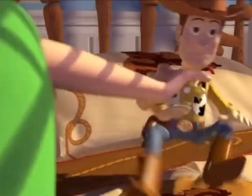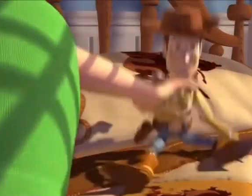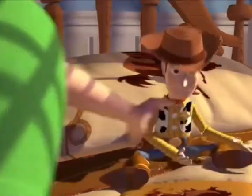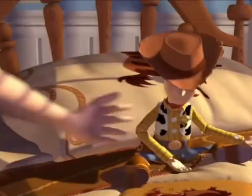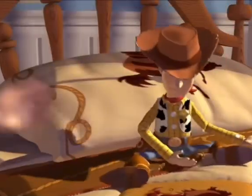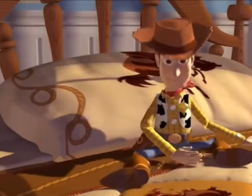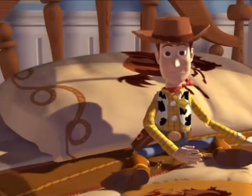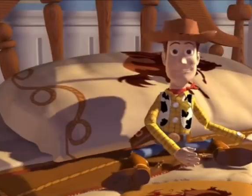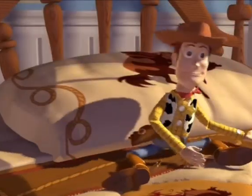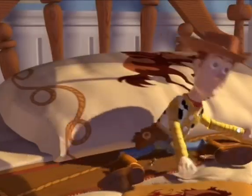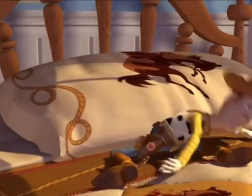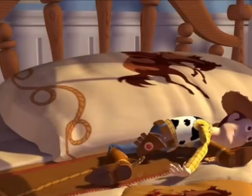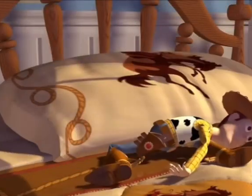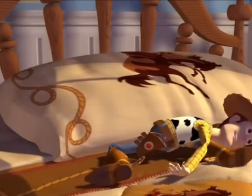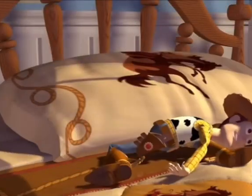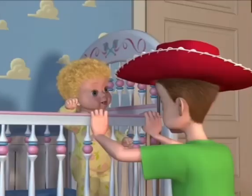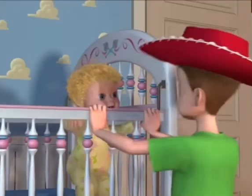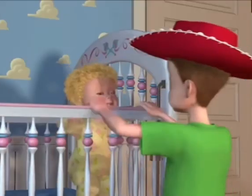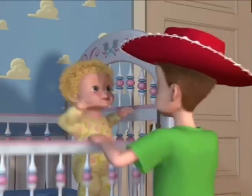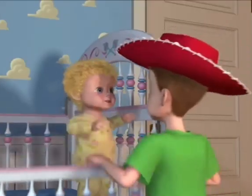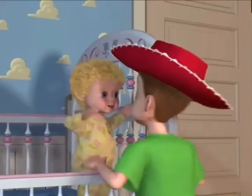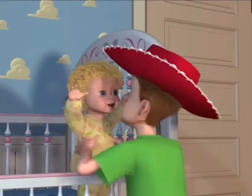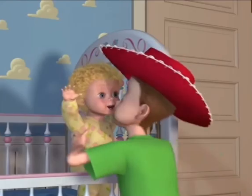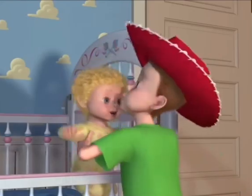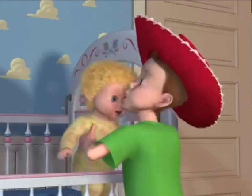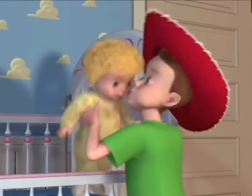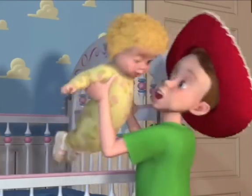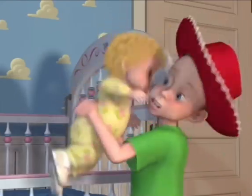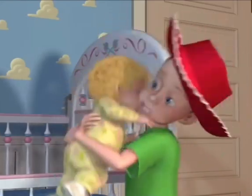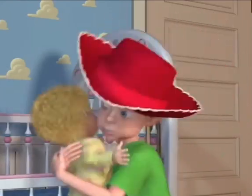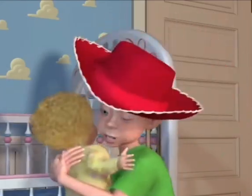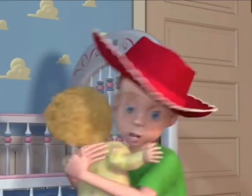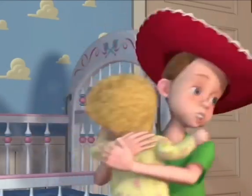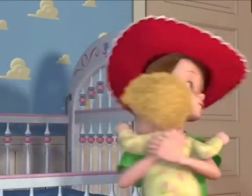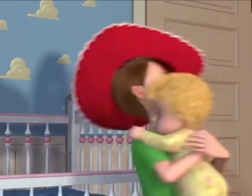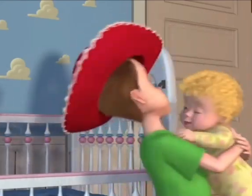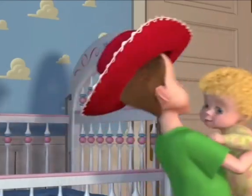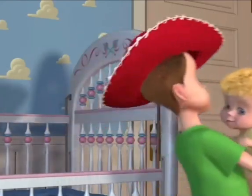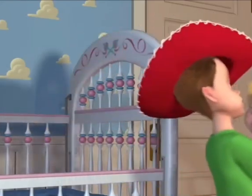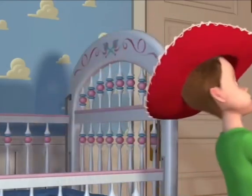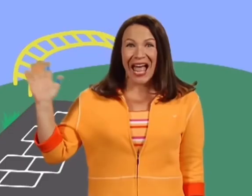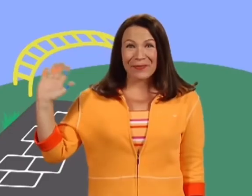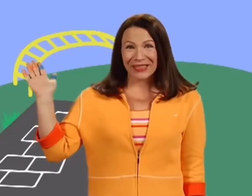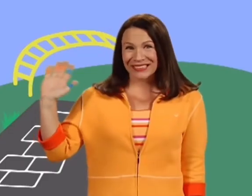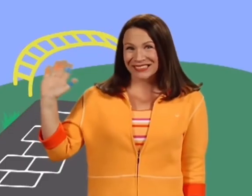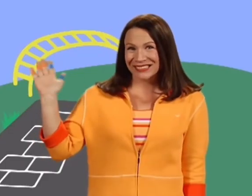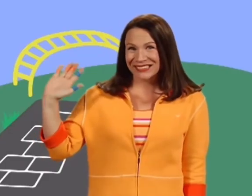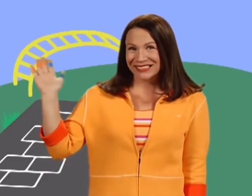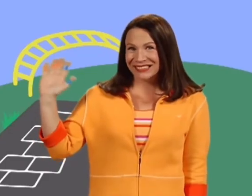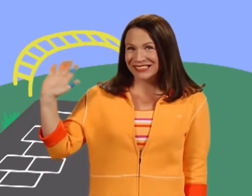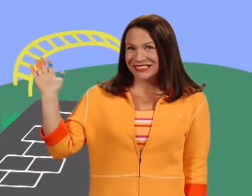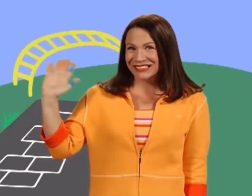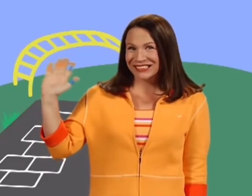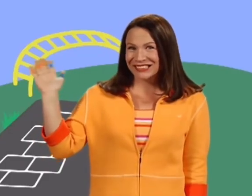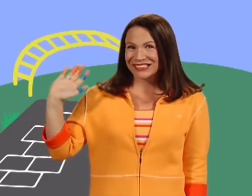Somebody's poisoned the water hole. Come on, Molly. You're getting heavy. It's time. Bye now. Bye-bye. Bye,